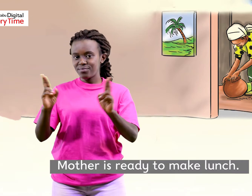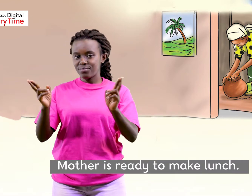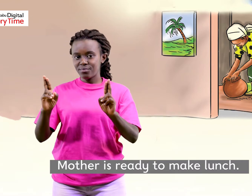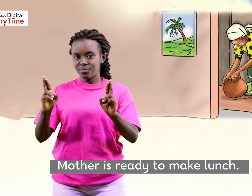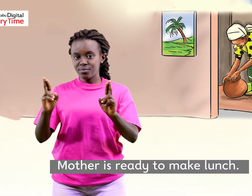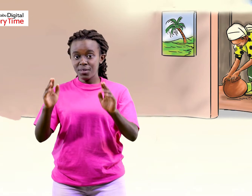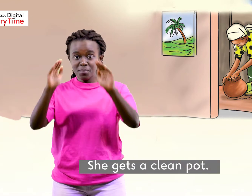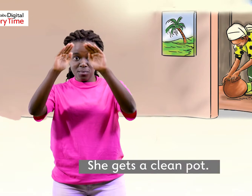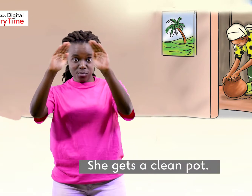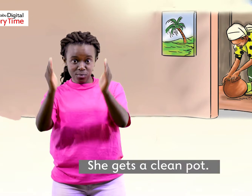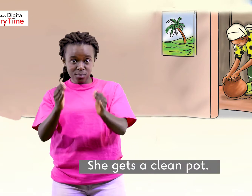lunch.